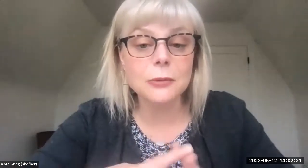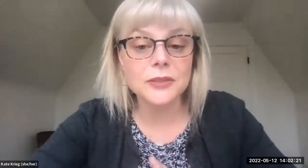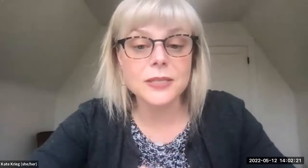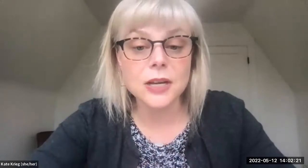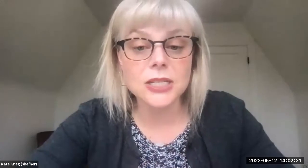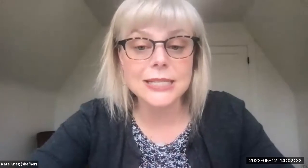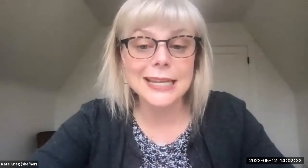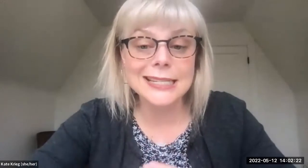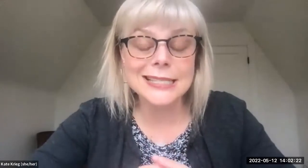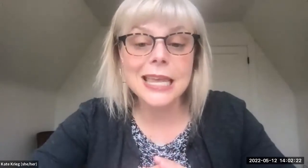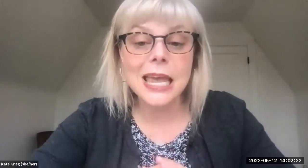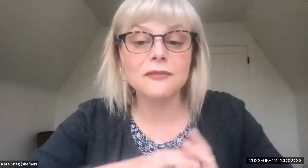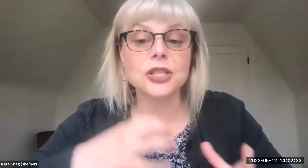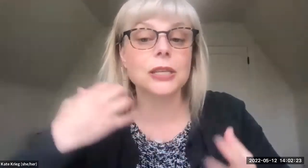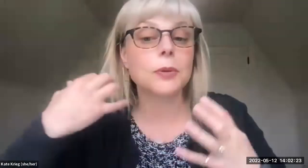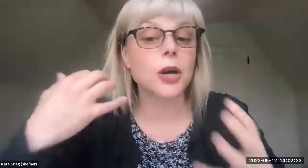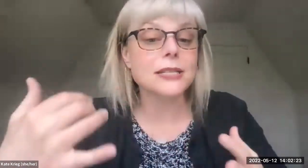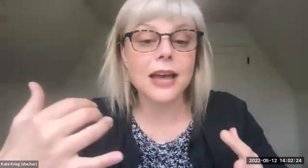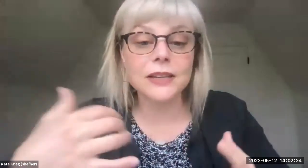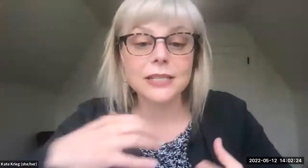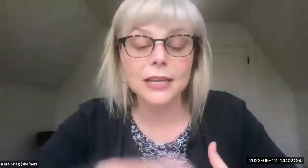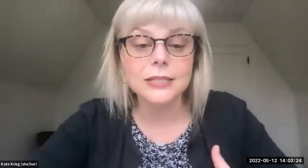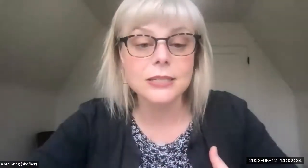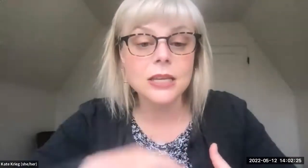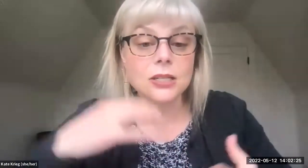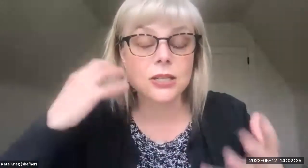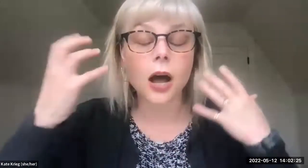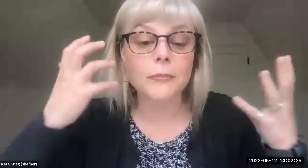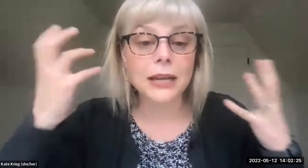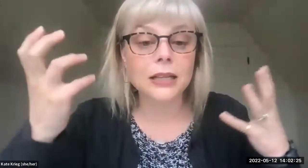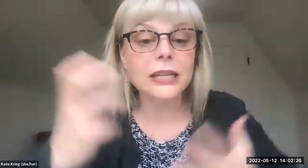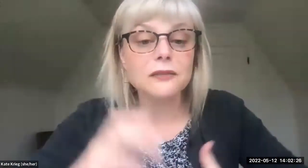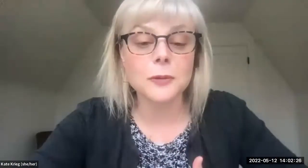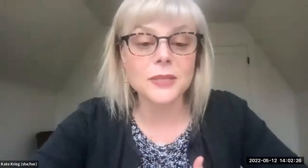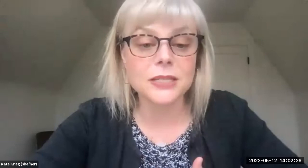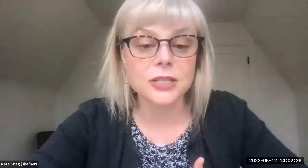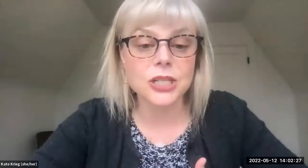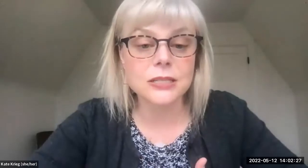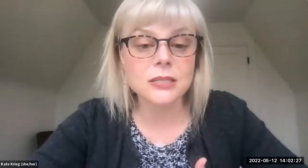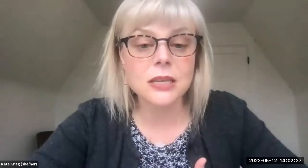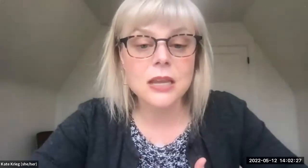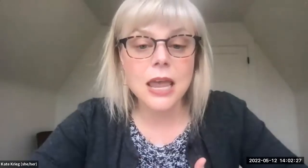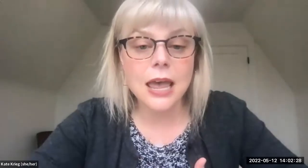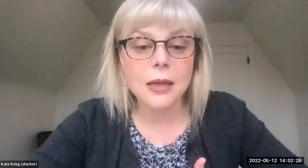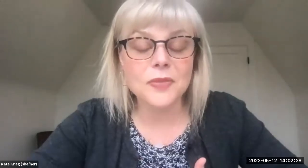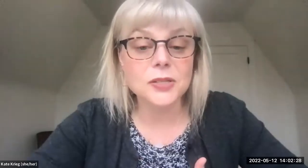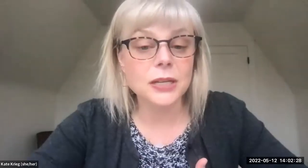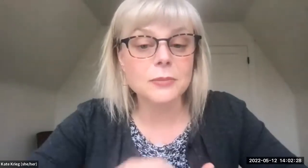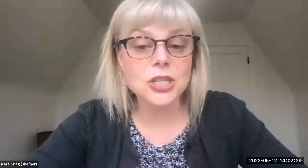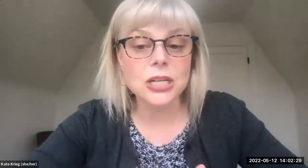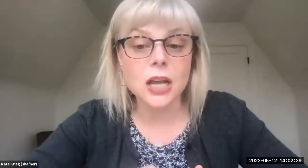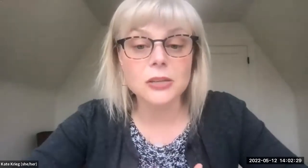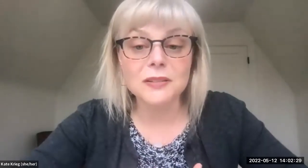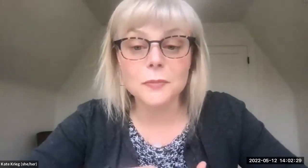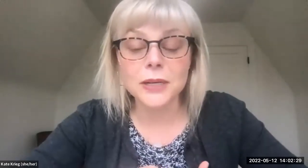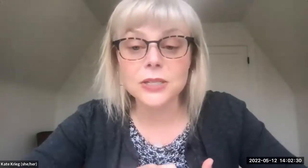every meeting with the CRT tenets and eventually progress to having the tenets automatically inform the decisions. And there's going to be